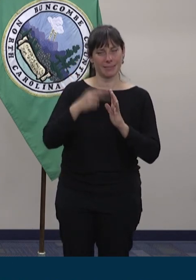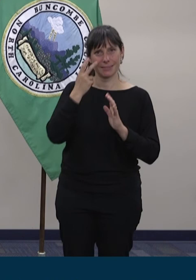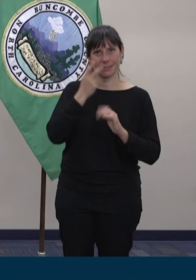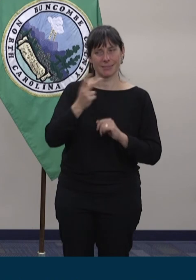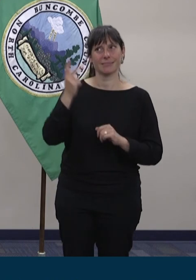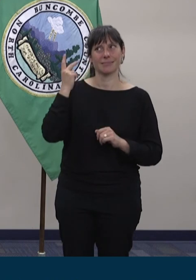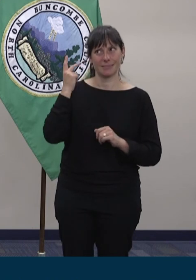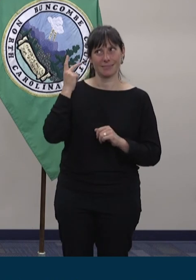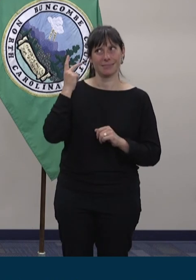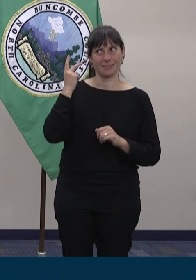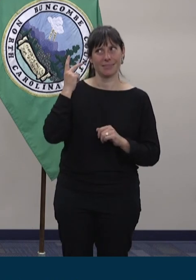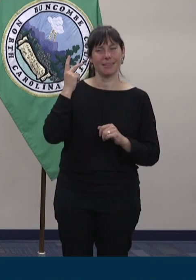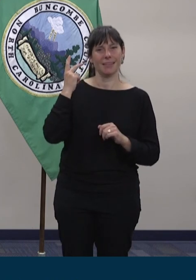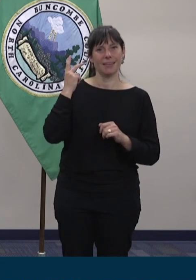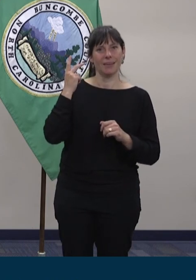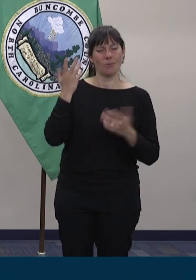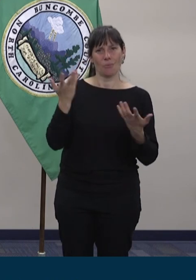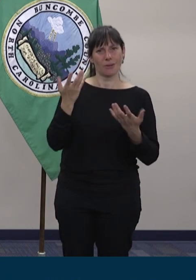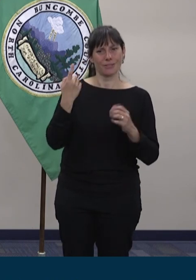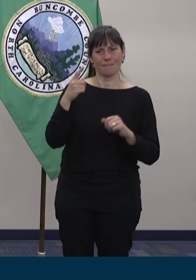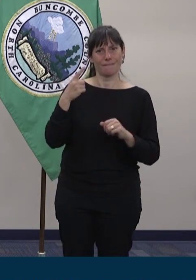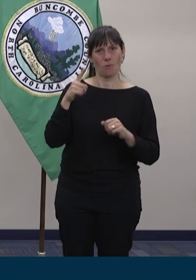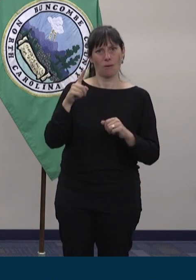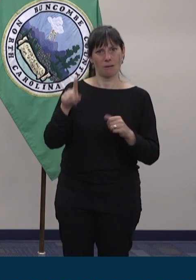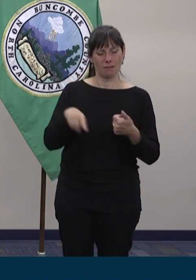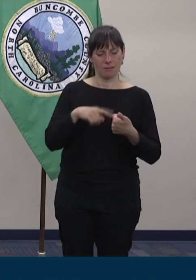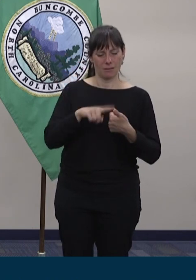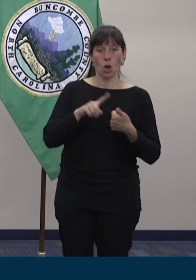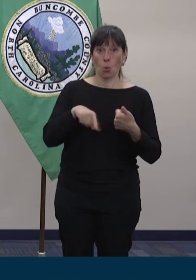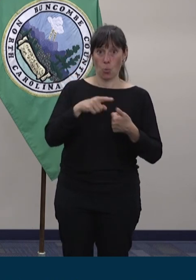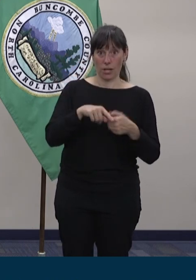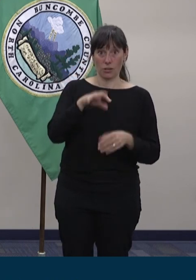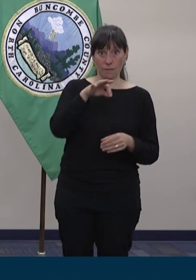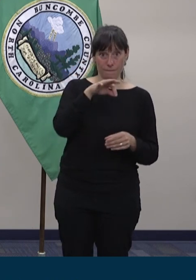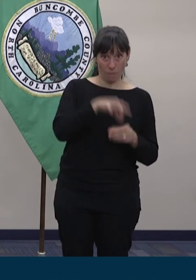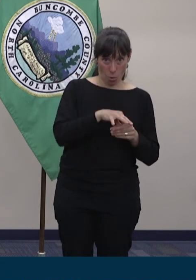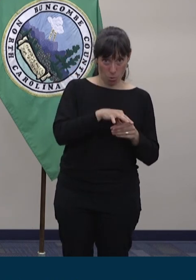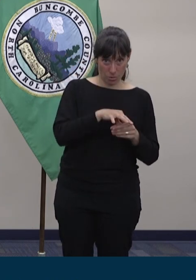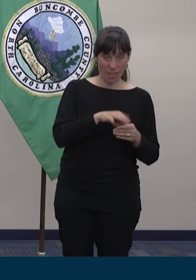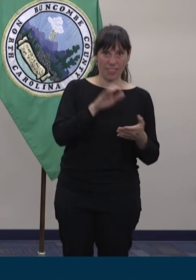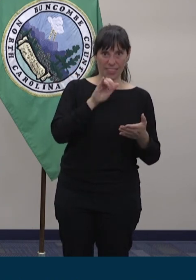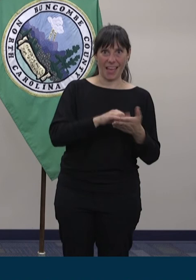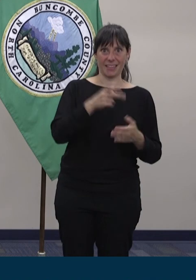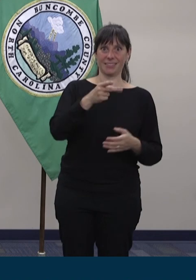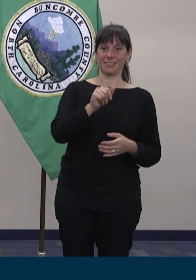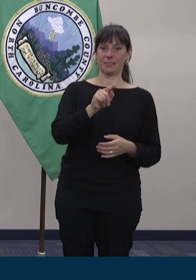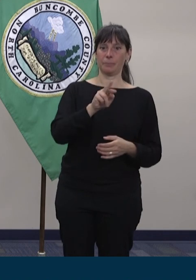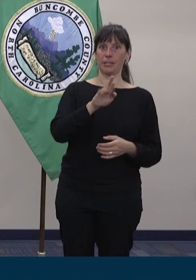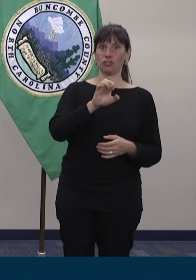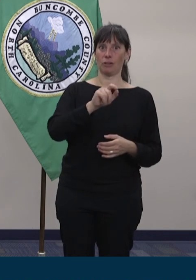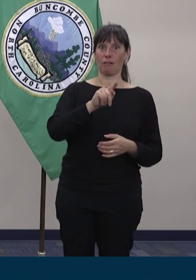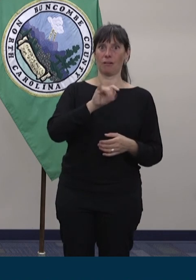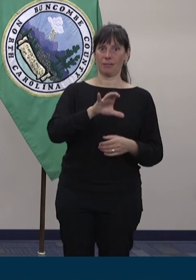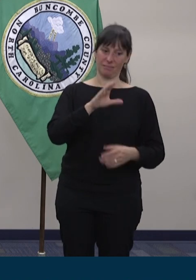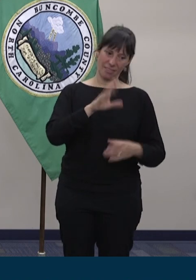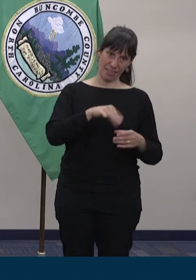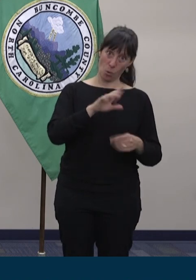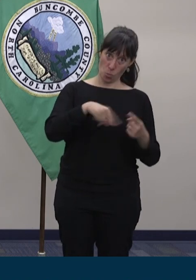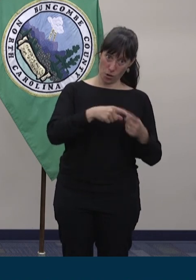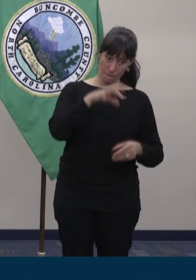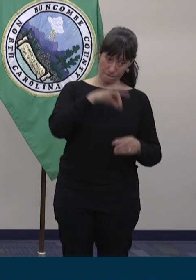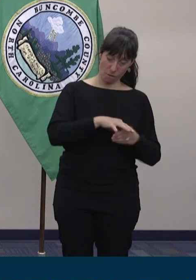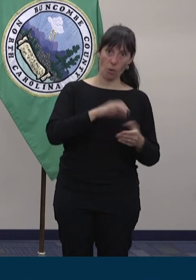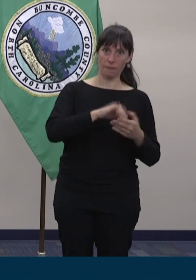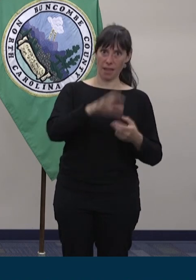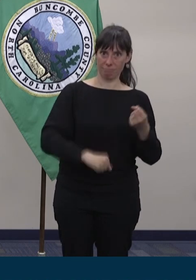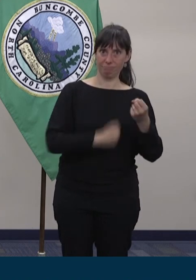Other than voting, wearing a mask when in public is the most patriotic thing you can do this year. Across the